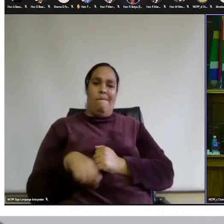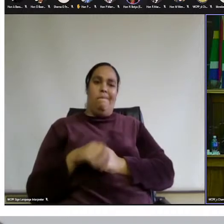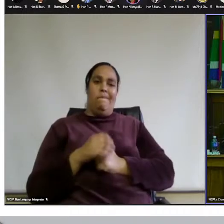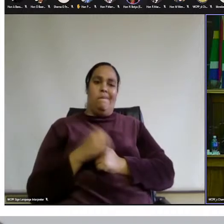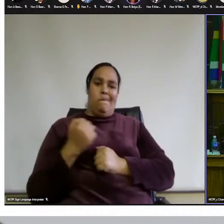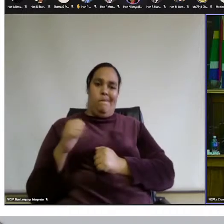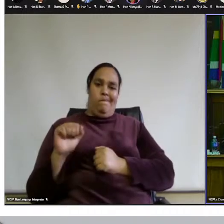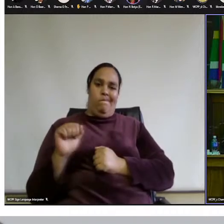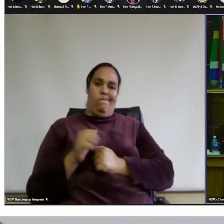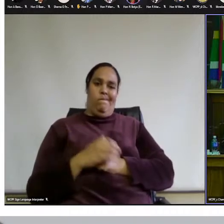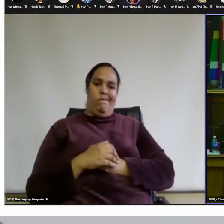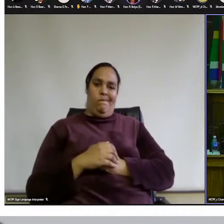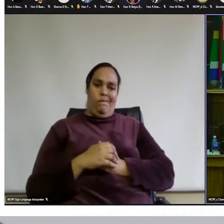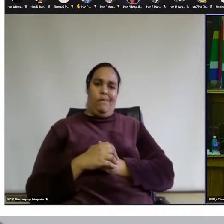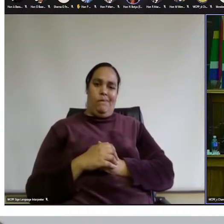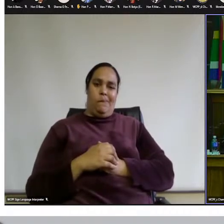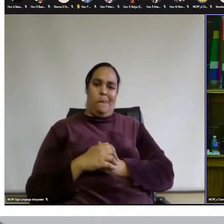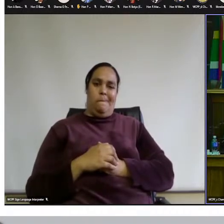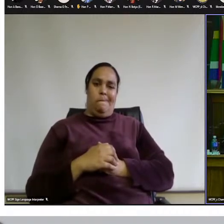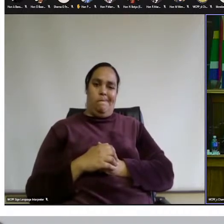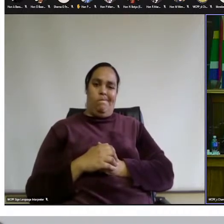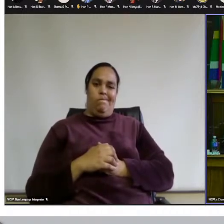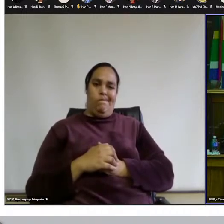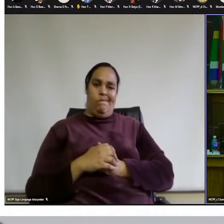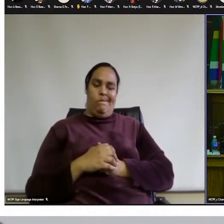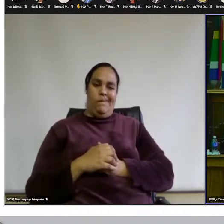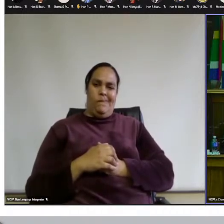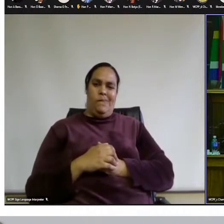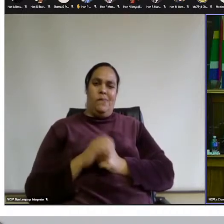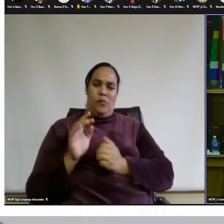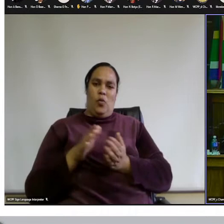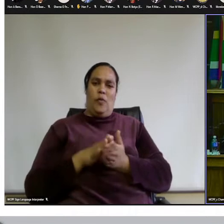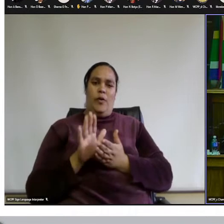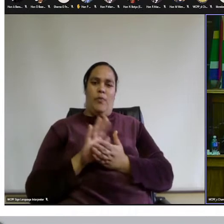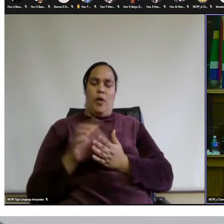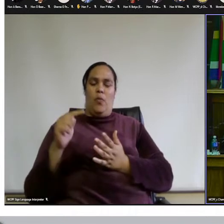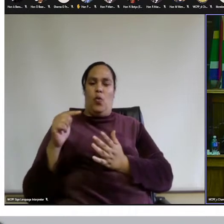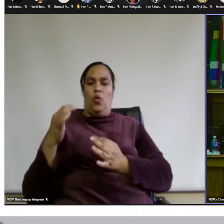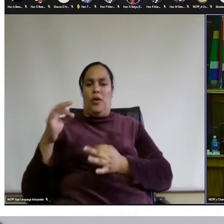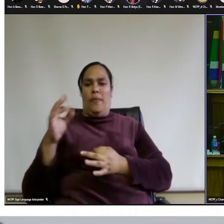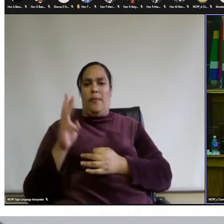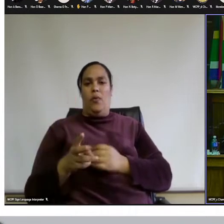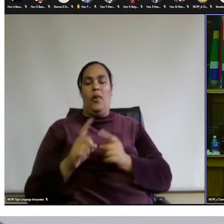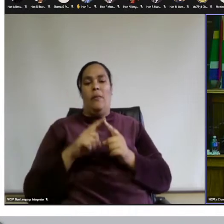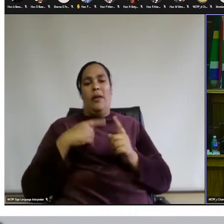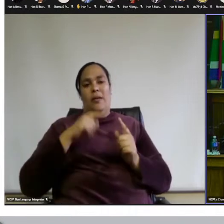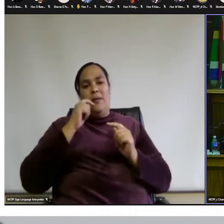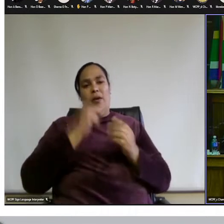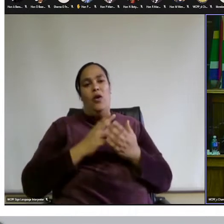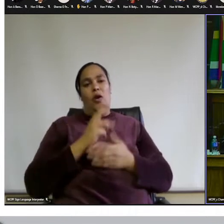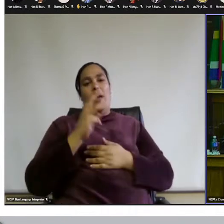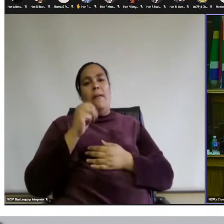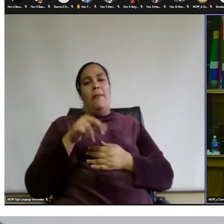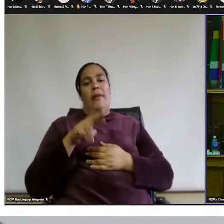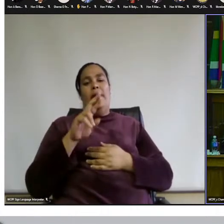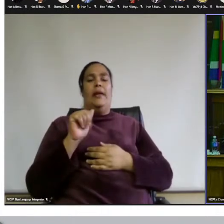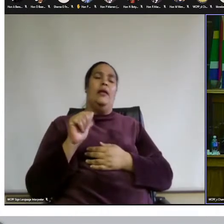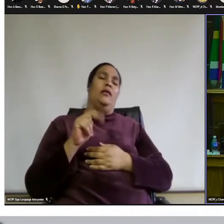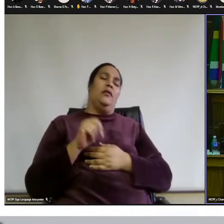objection. There are objections. The motion will be printed on the order paper. I recognize Honorable Moran.